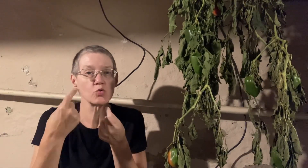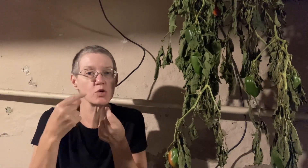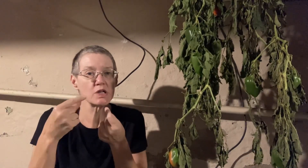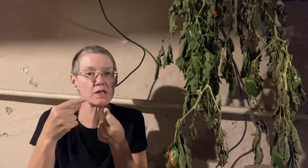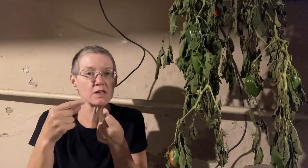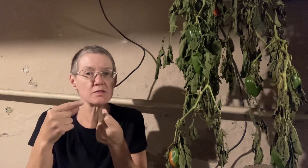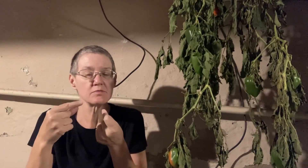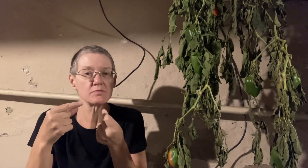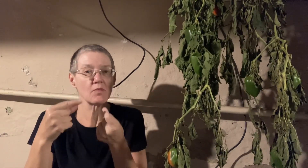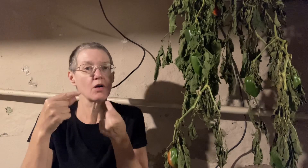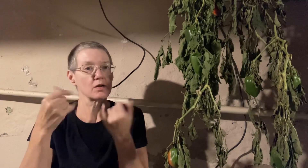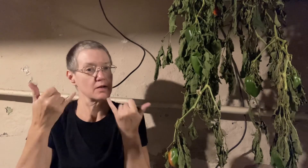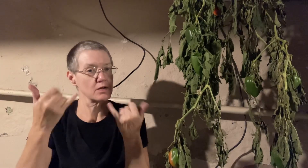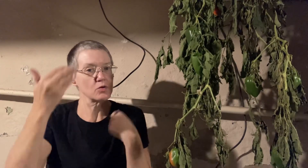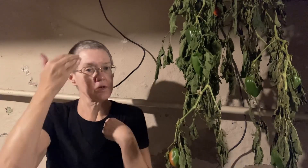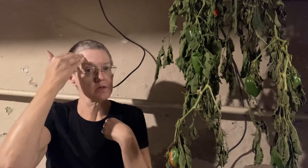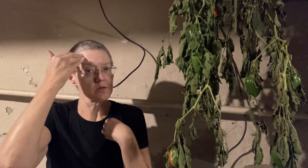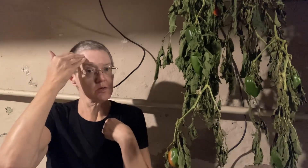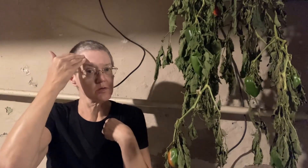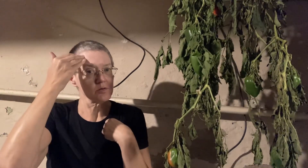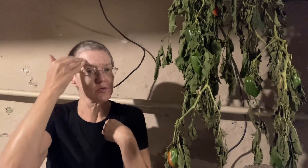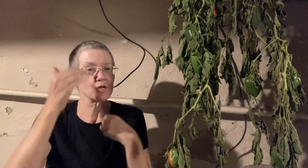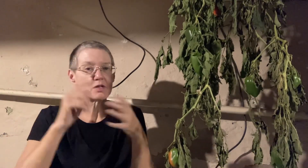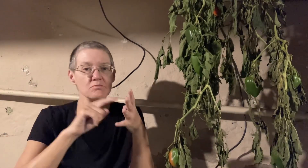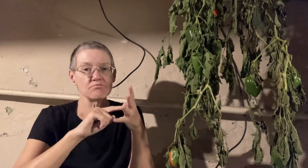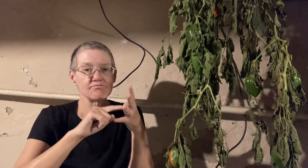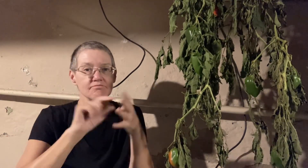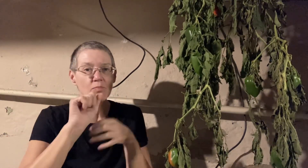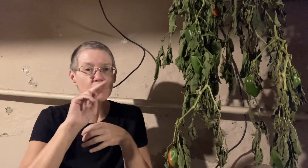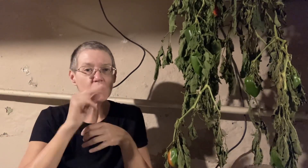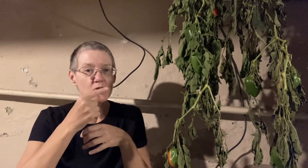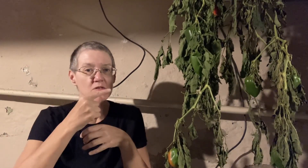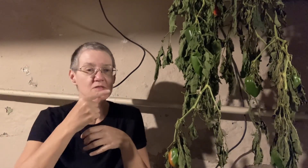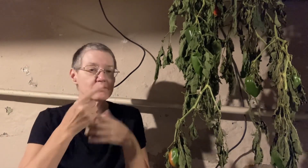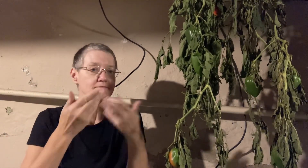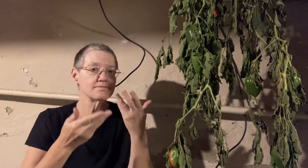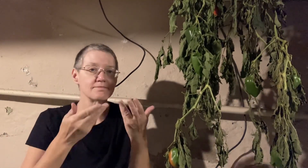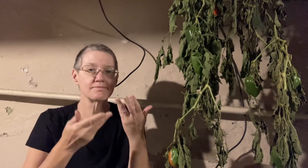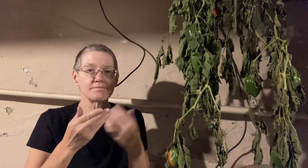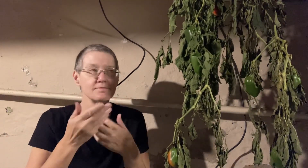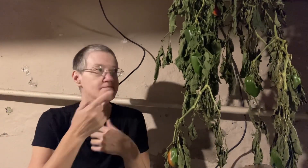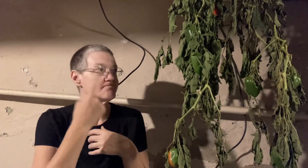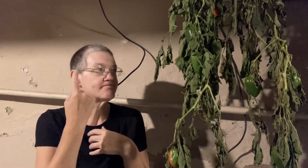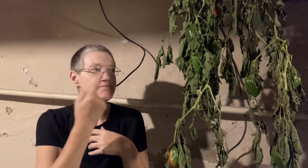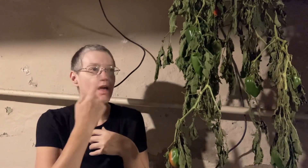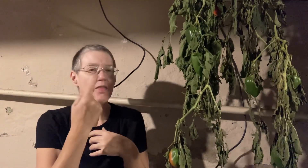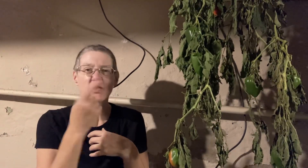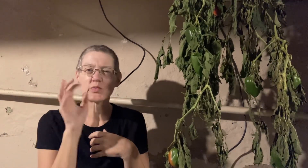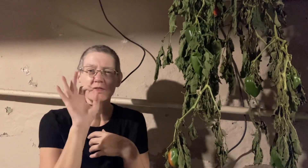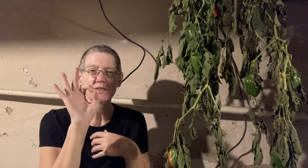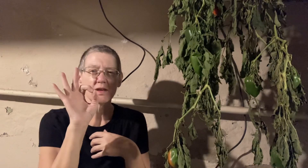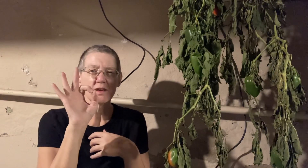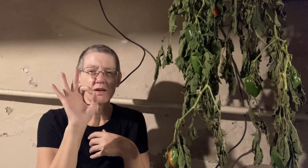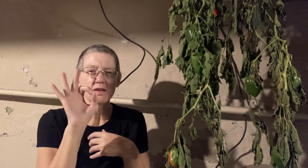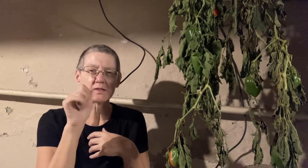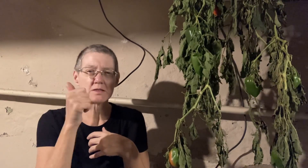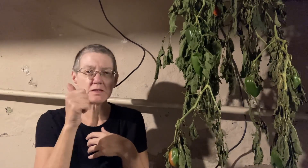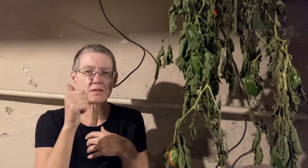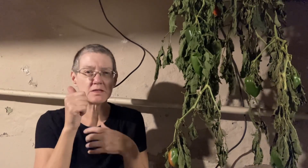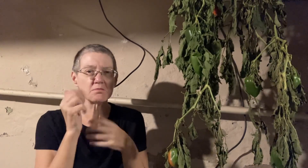So normally I just harvest them green, but now I realize that mid-August, maybe, I think there are 9 or